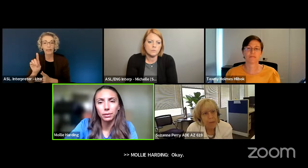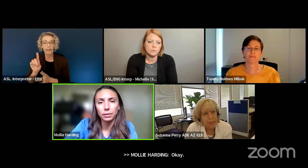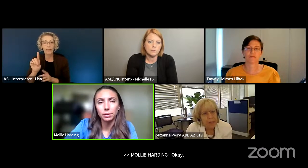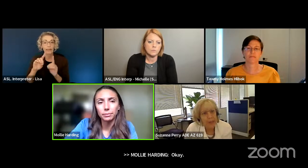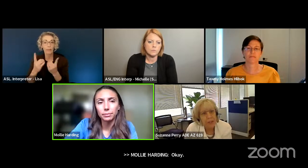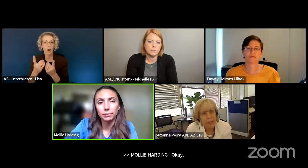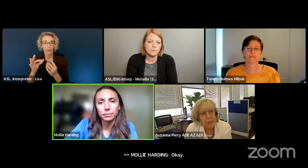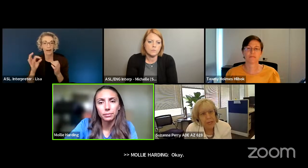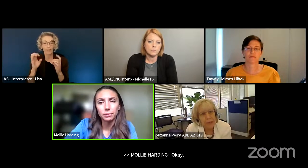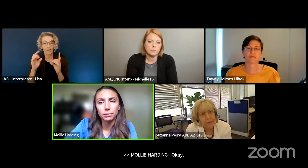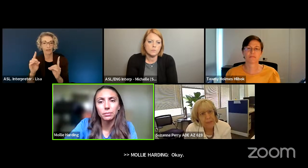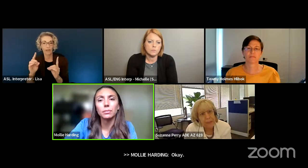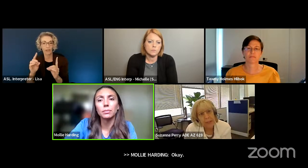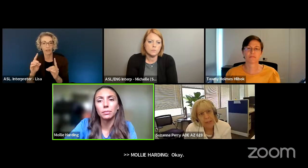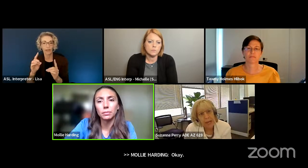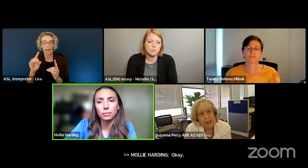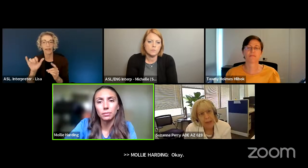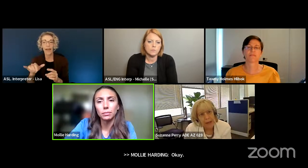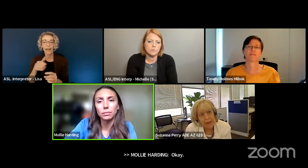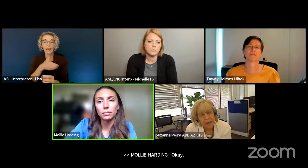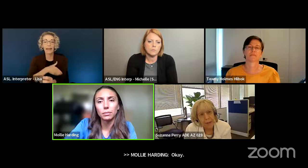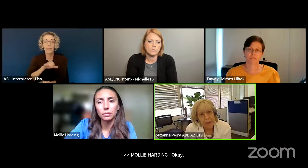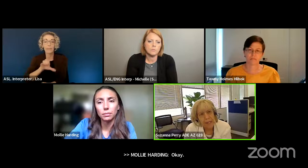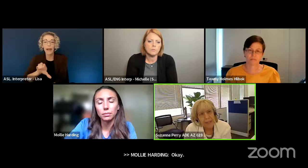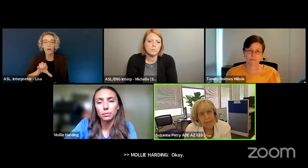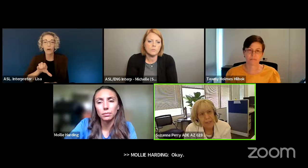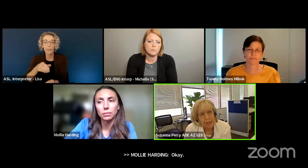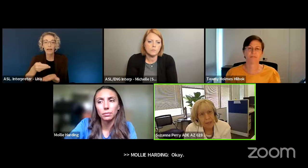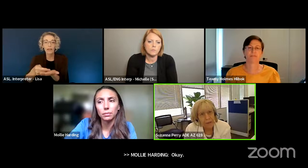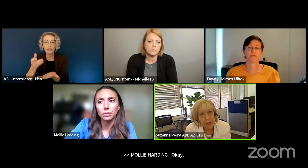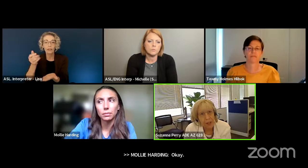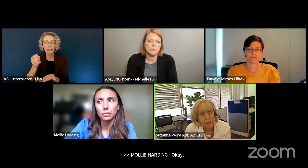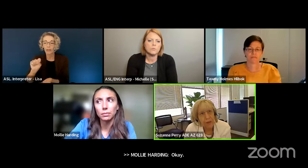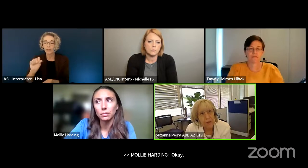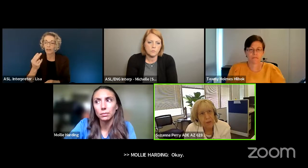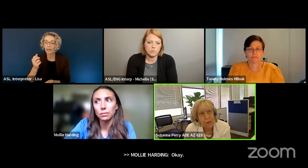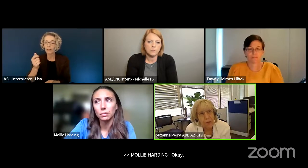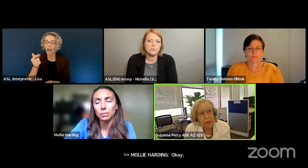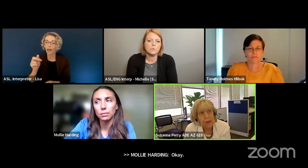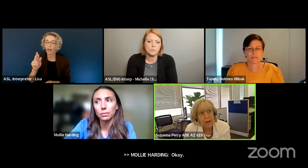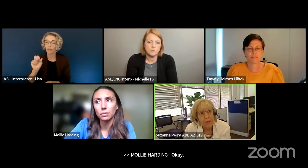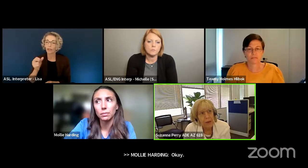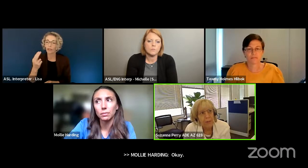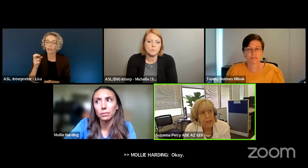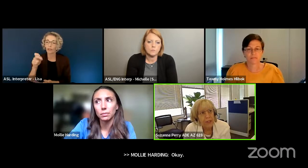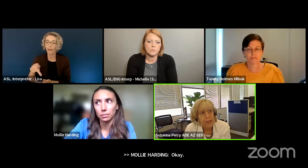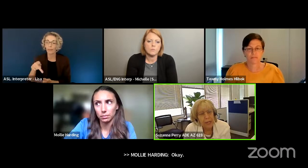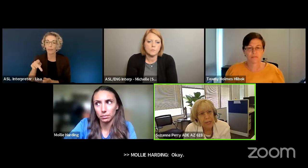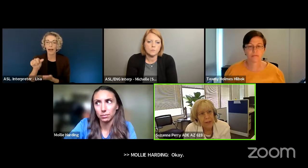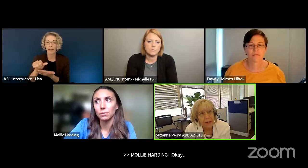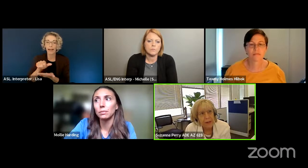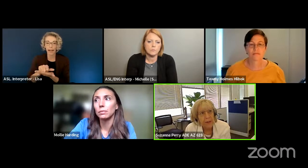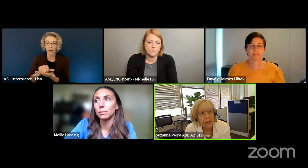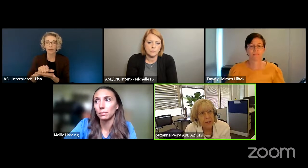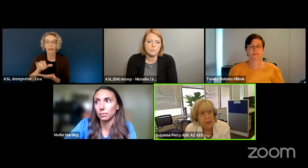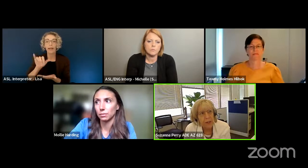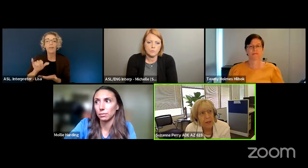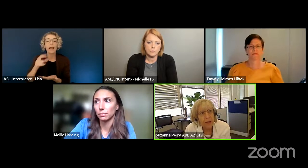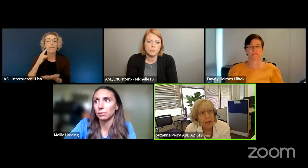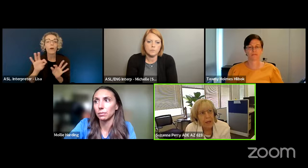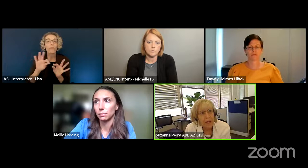Okay. Empowerment Scholarship Account. And that is available for families to take